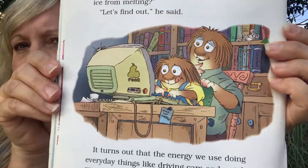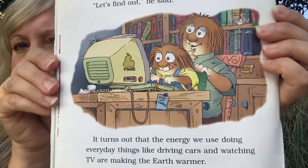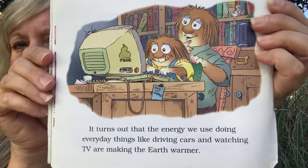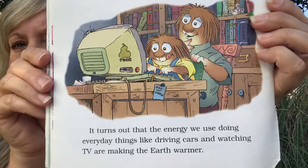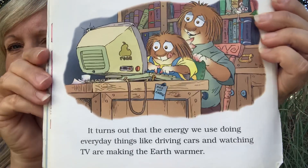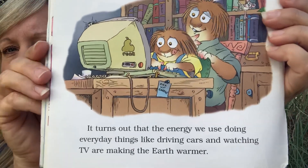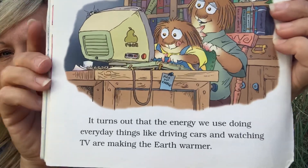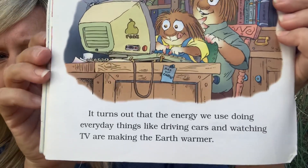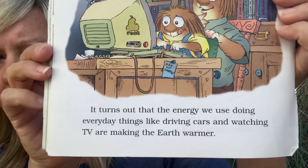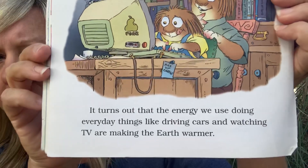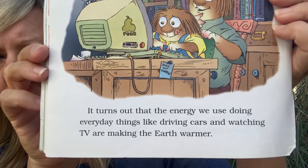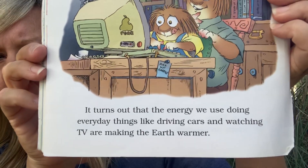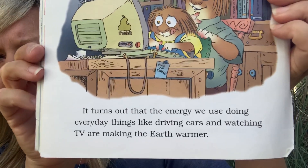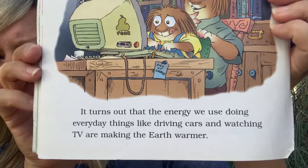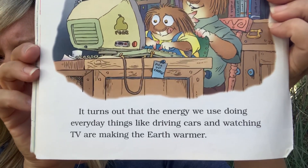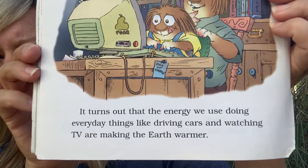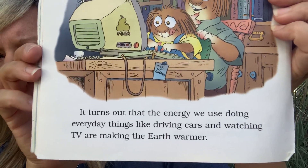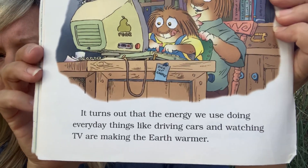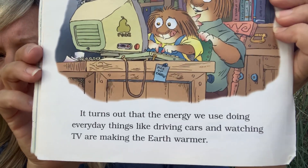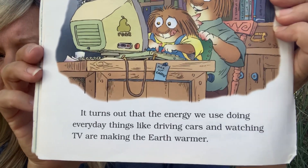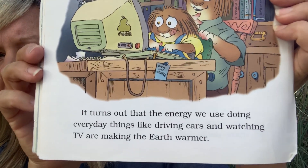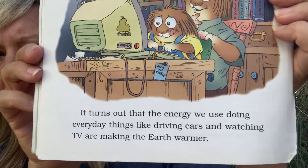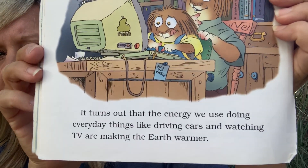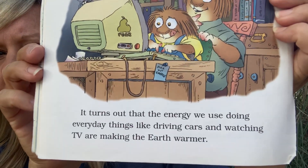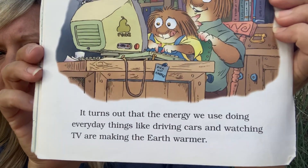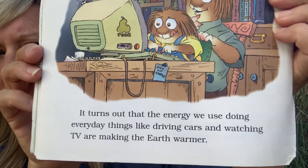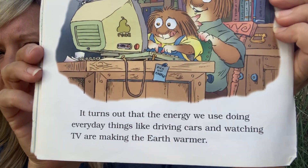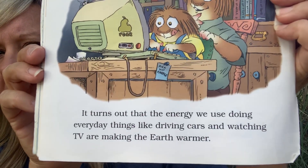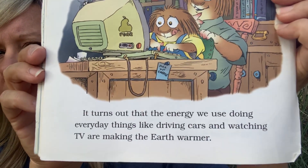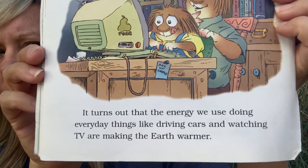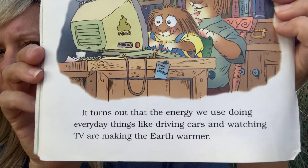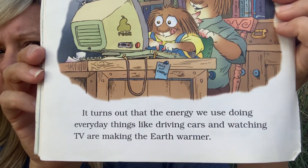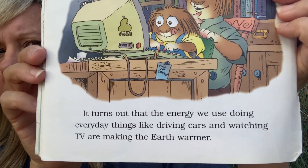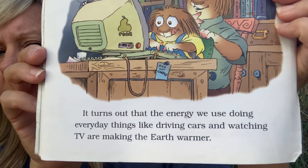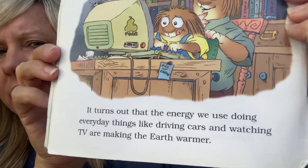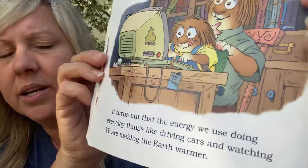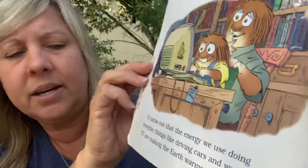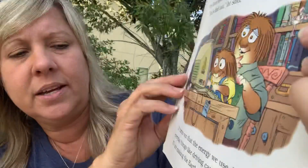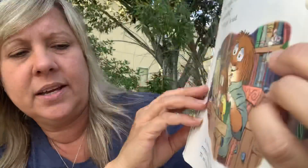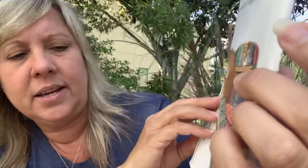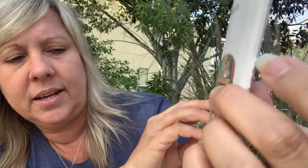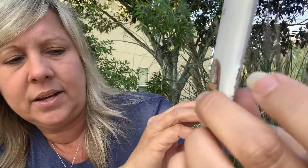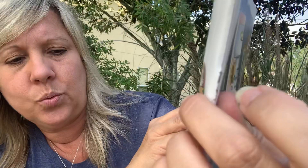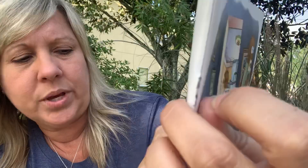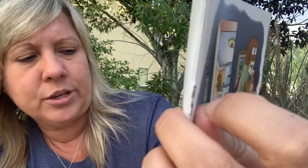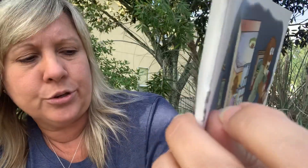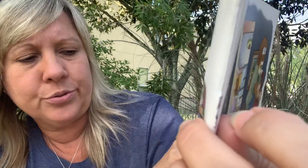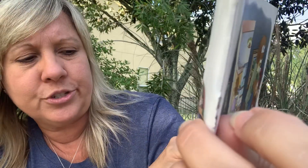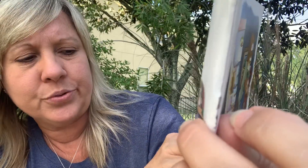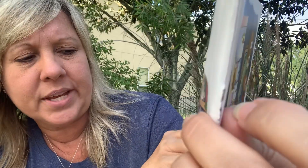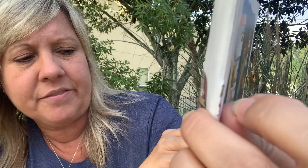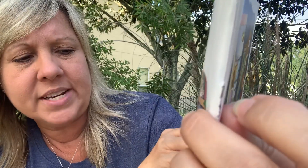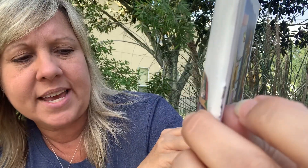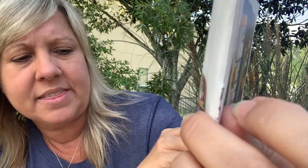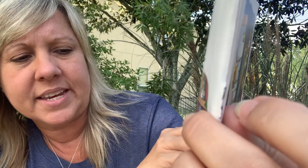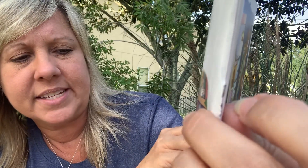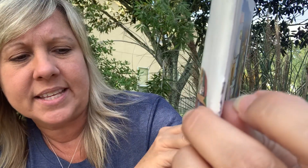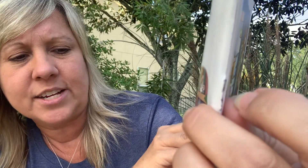he said. It turns out that the energy we use doing everyday things like